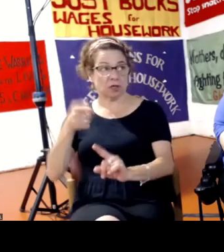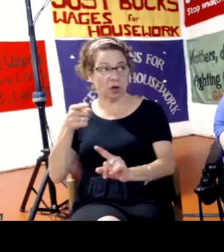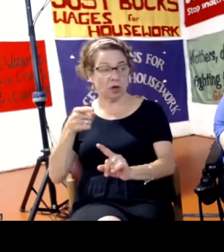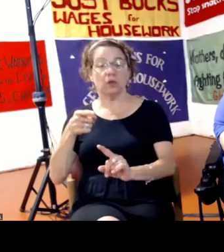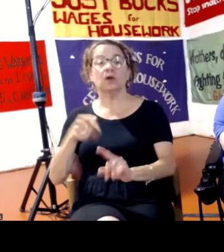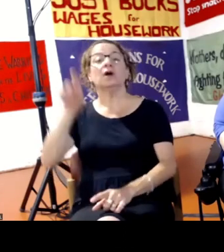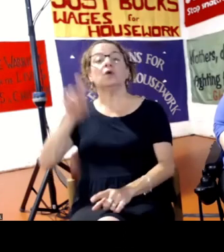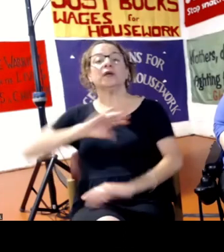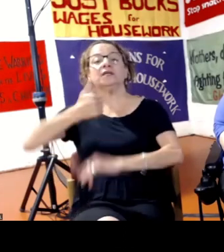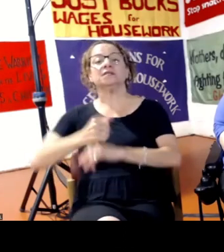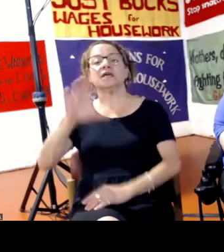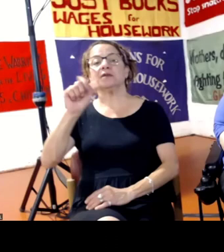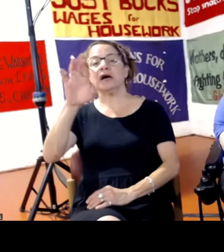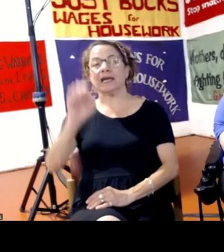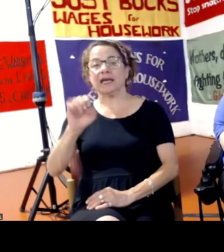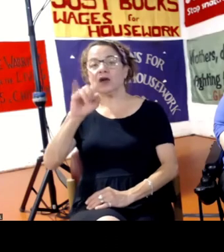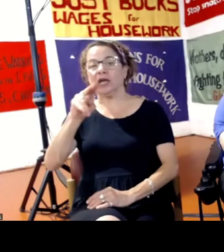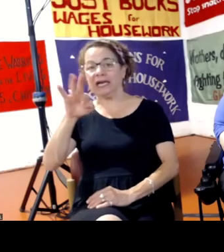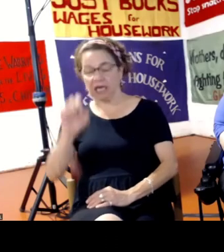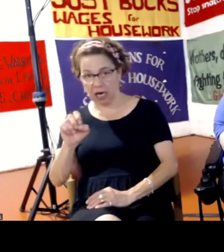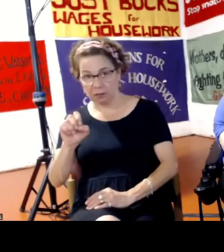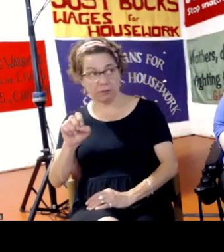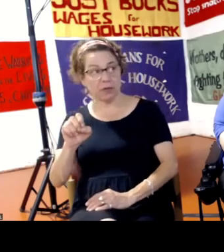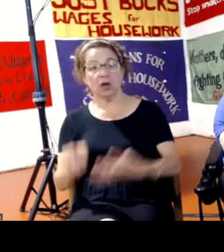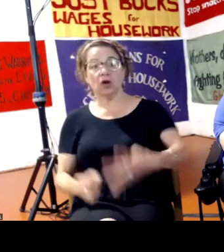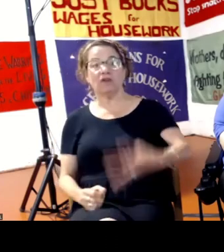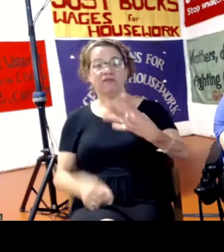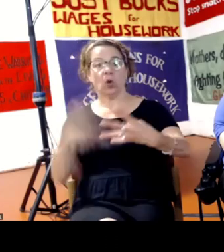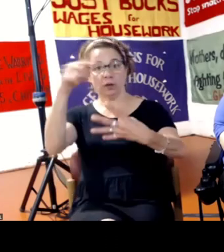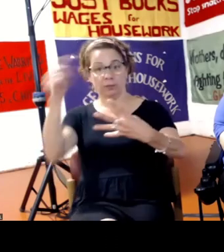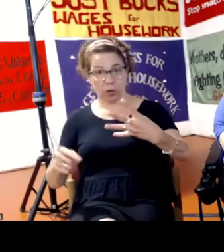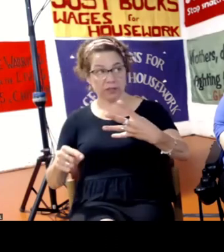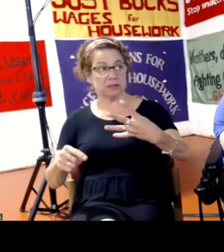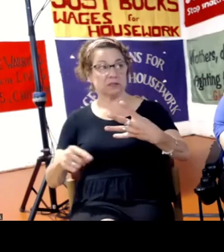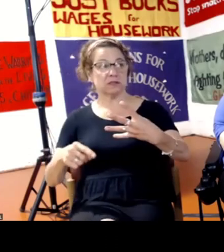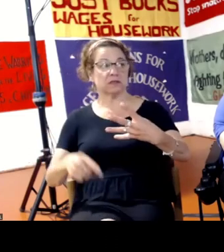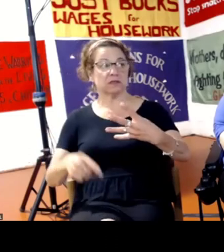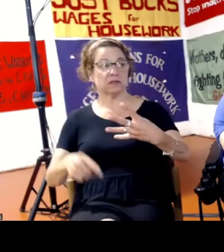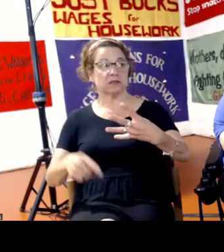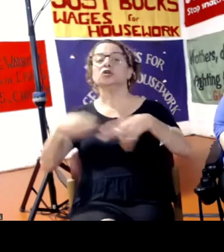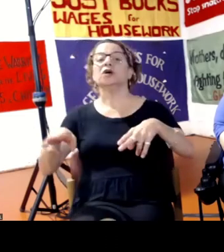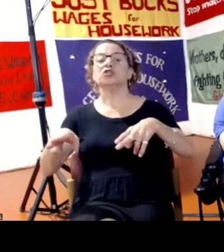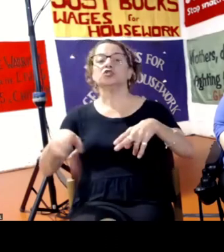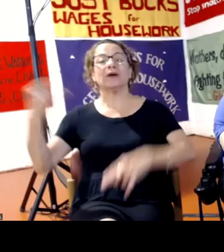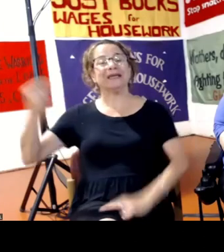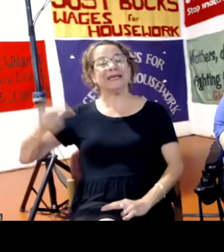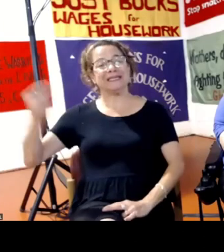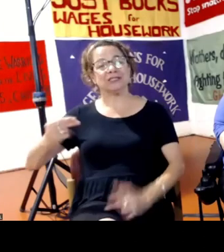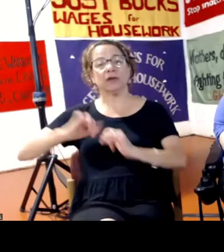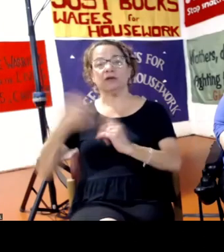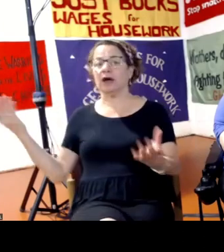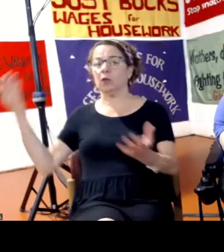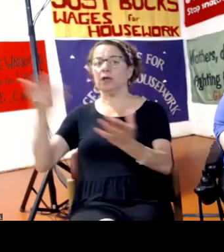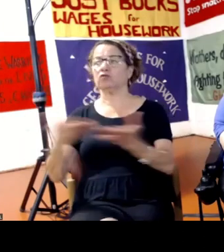income. I have 4 points that I want to make. The first one is a very short history of how we got